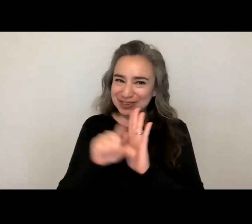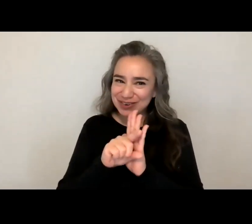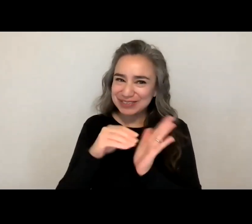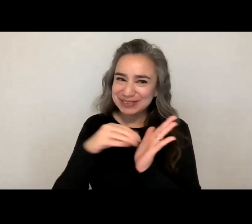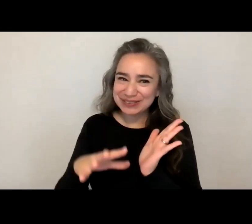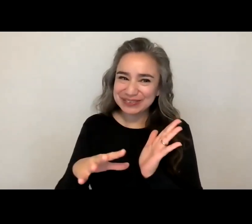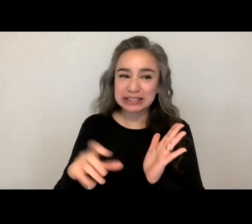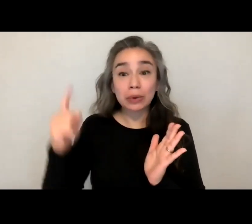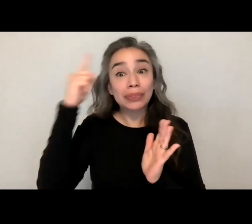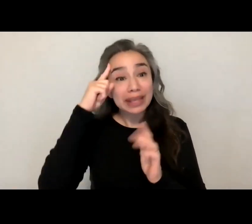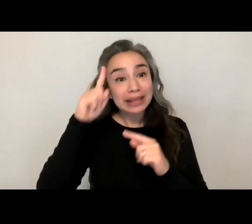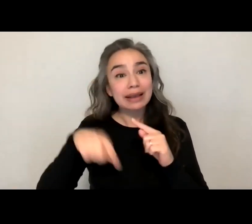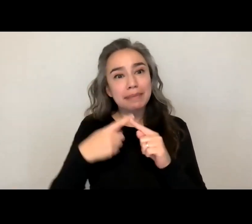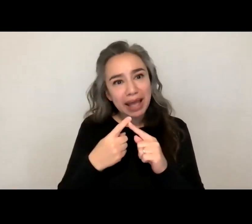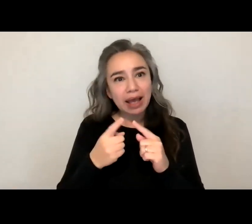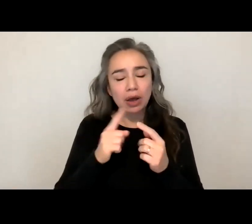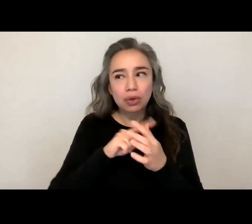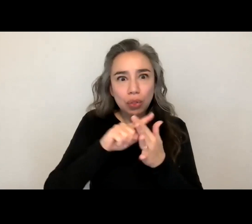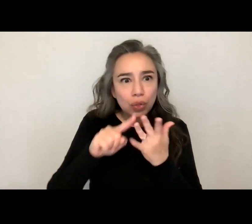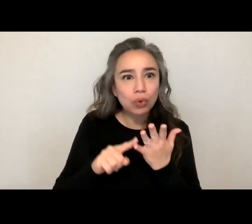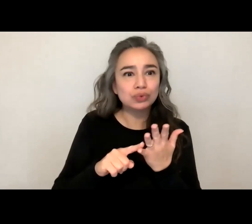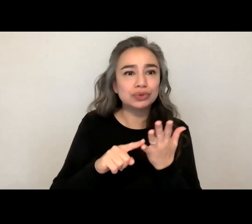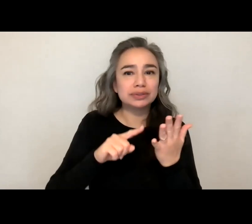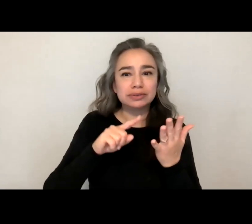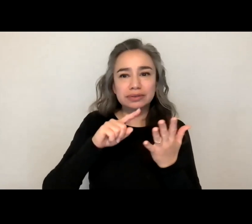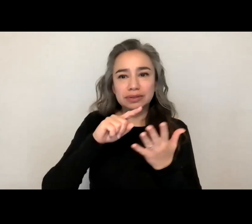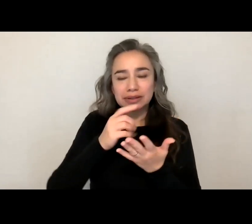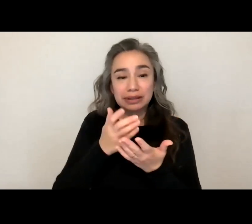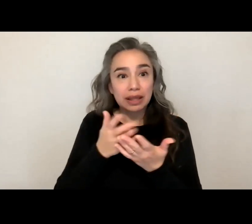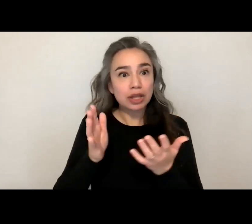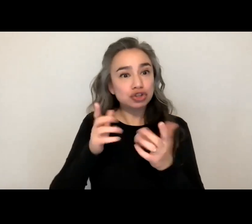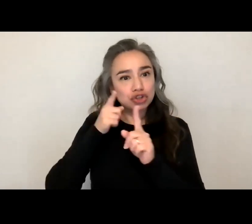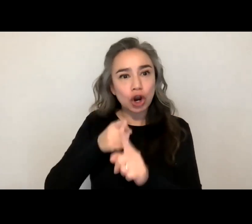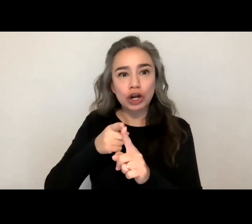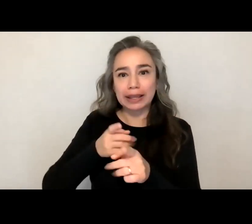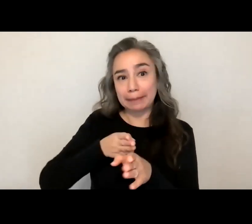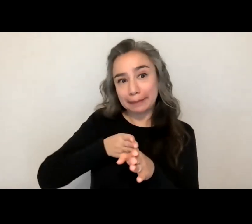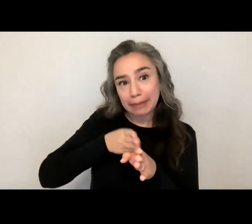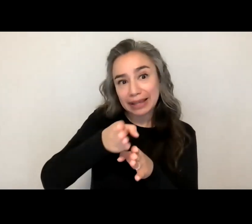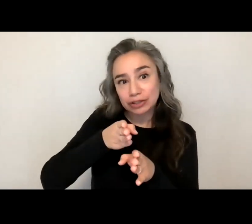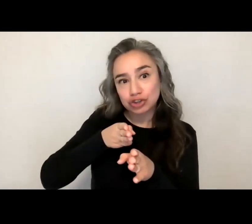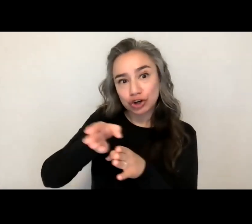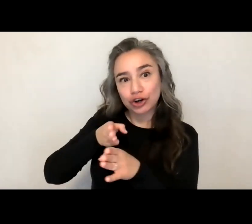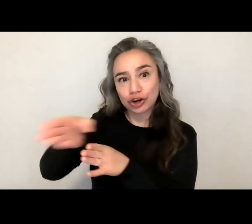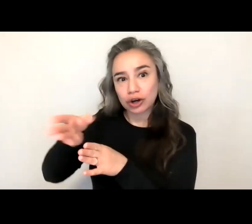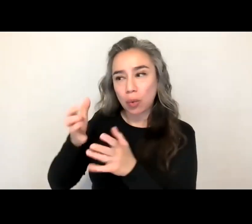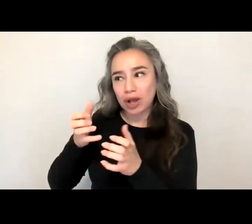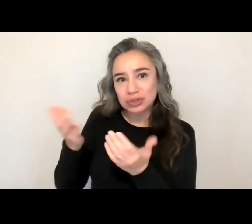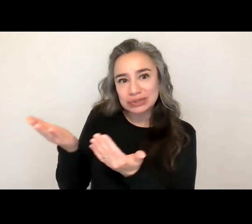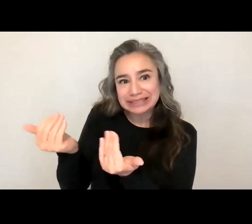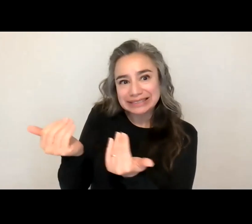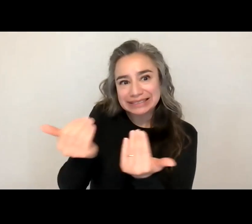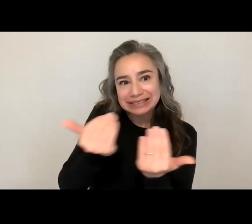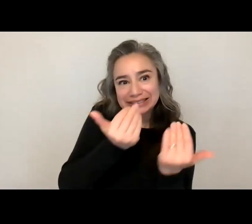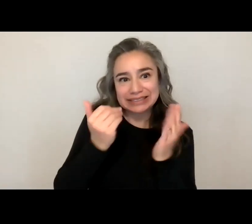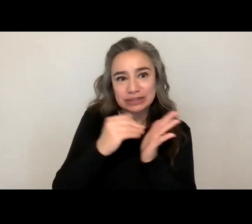about those cross-listing realities, be thinking about those target majors that you want to involve students in. And I think,